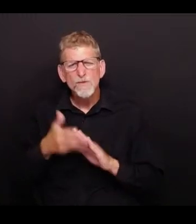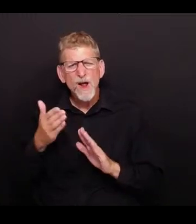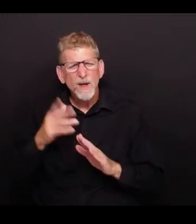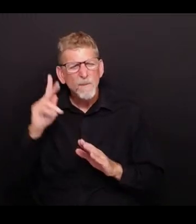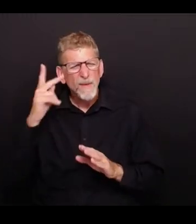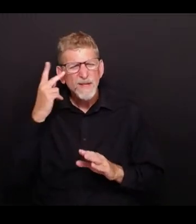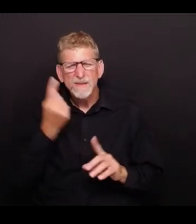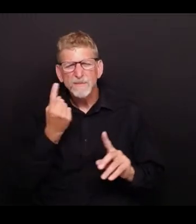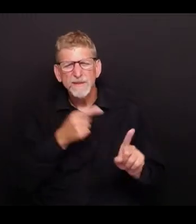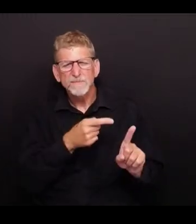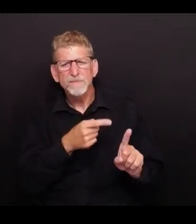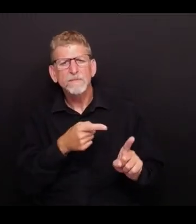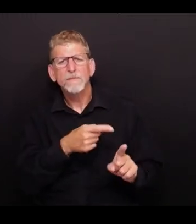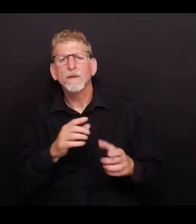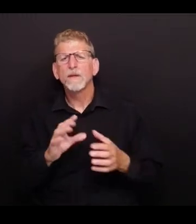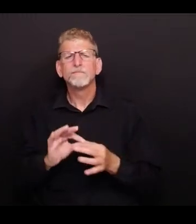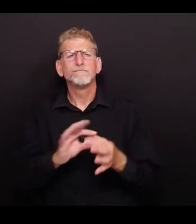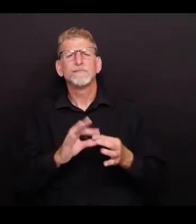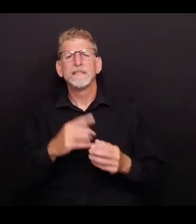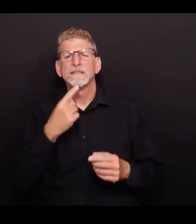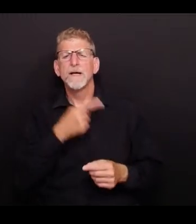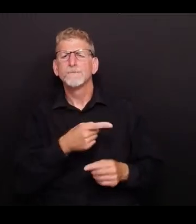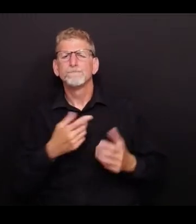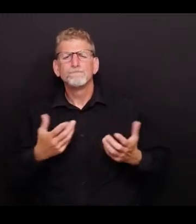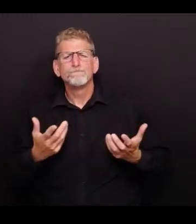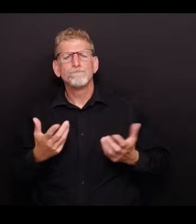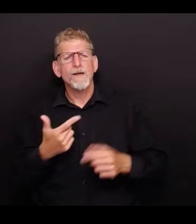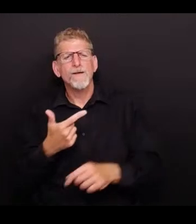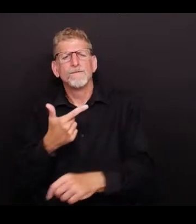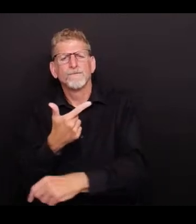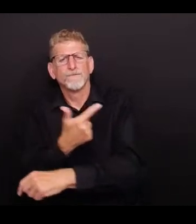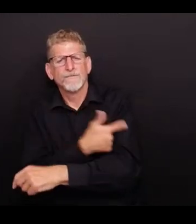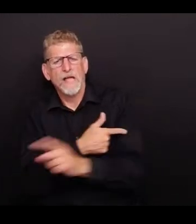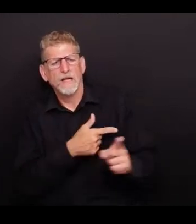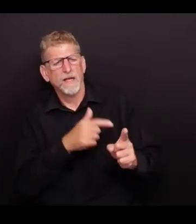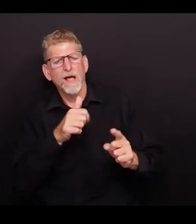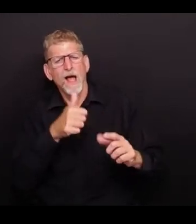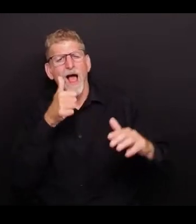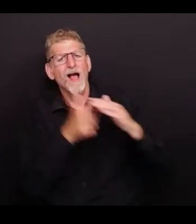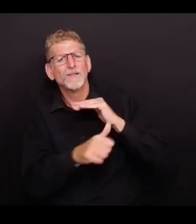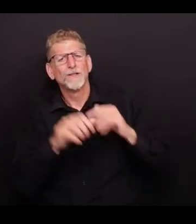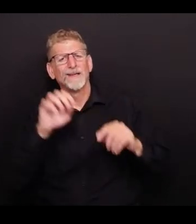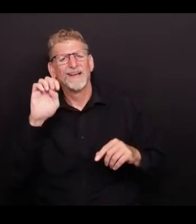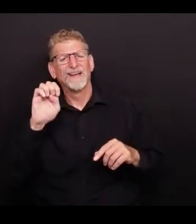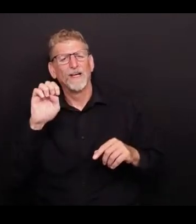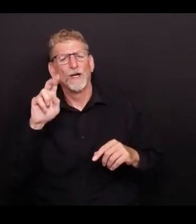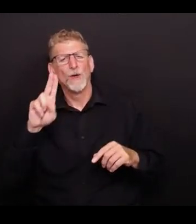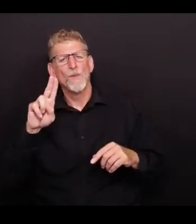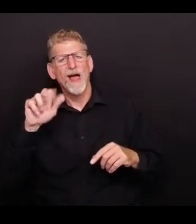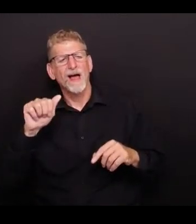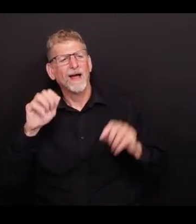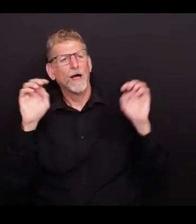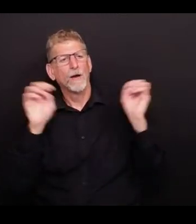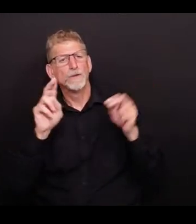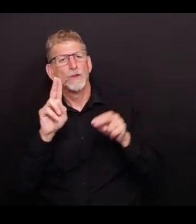basically arguing that because of the nature of the EUA under which these vaccines exist, that it's unethical to